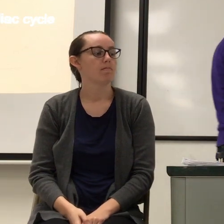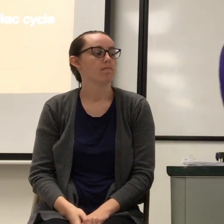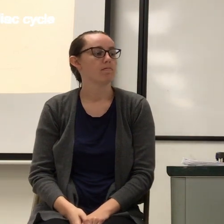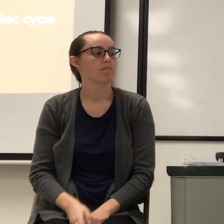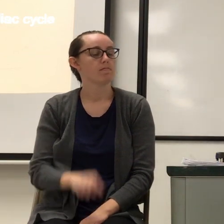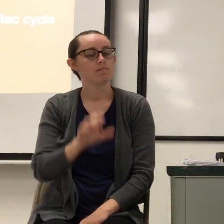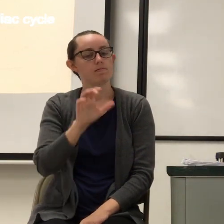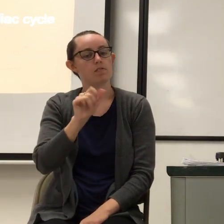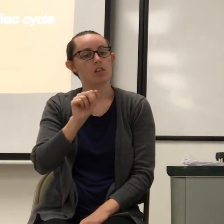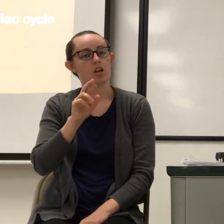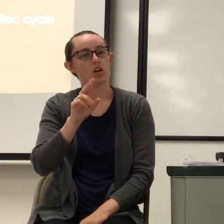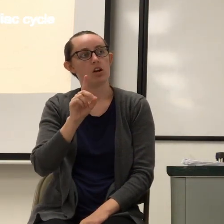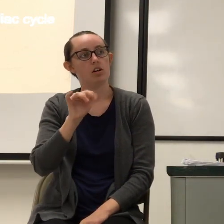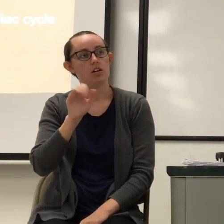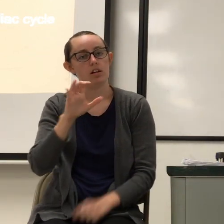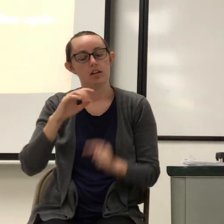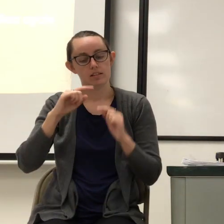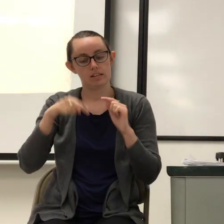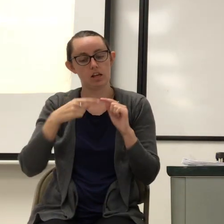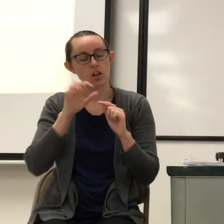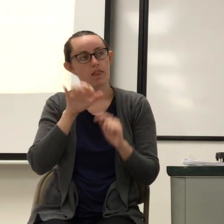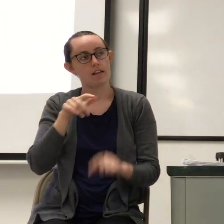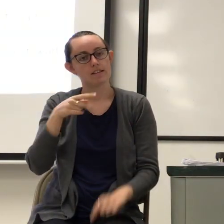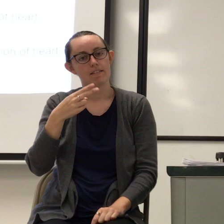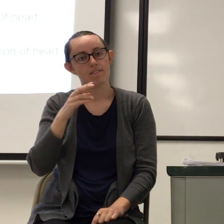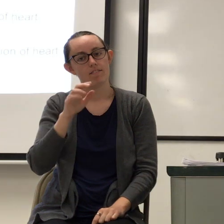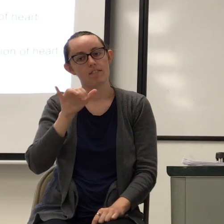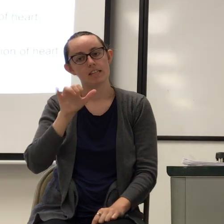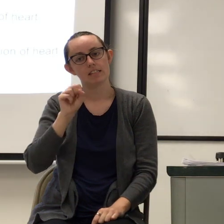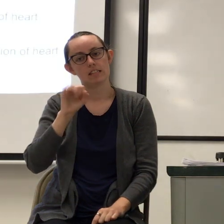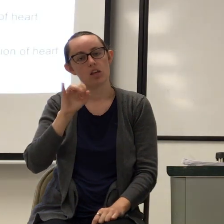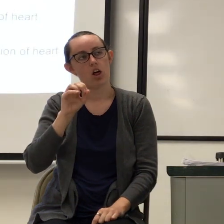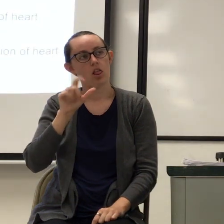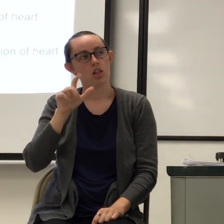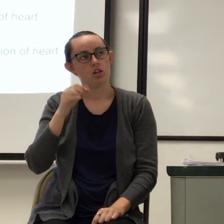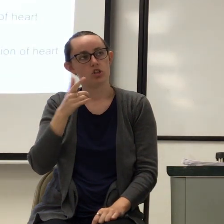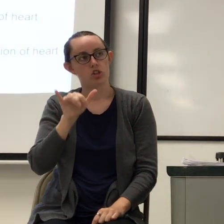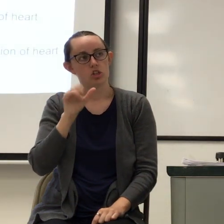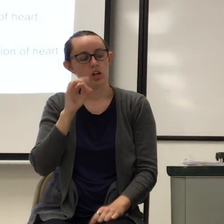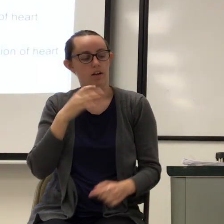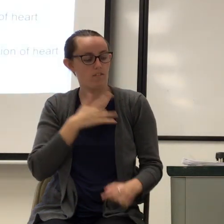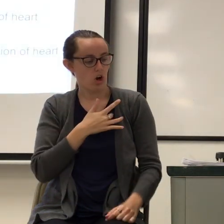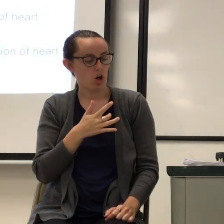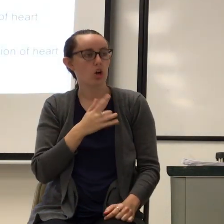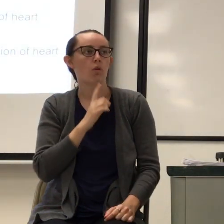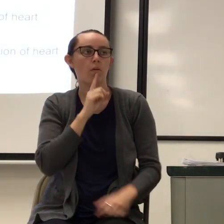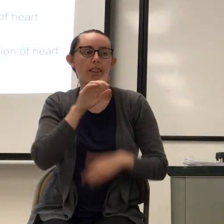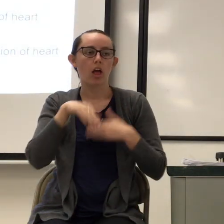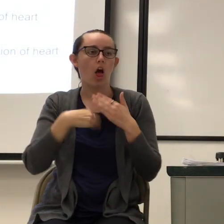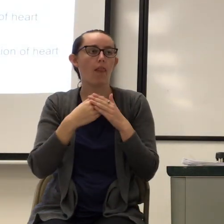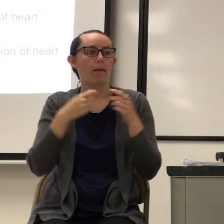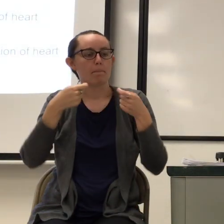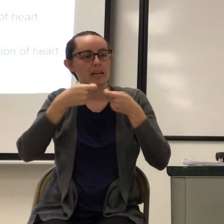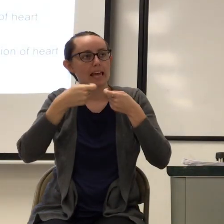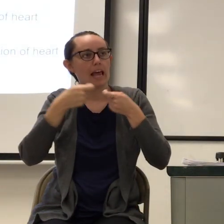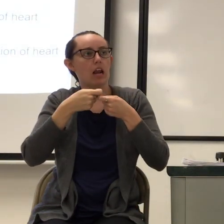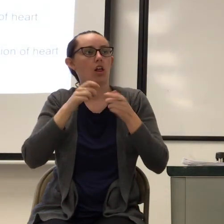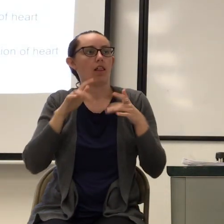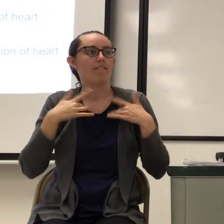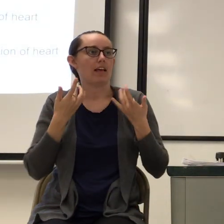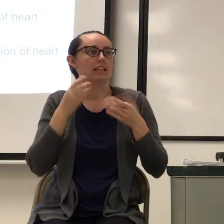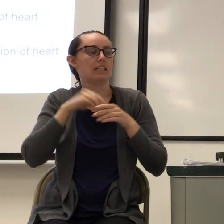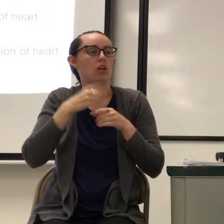The cardiac cycle is the physiology of the heart, specifically all of the mechanical events in one heartbeat.